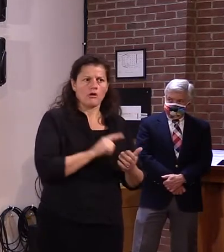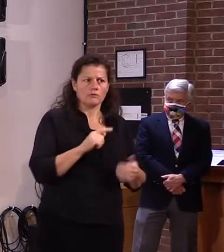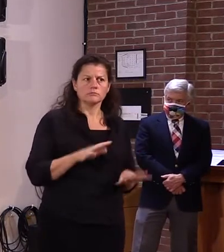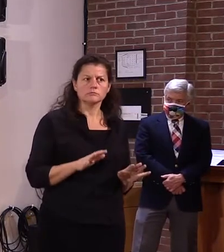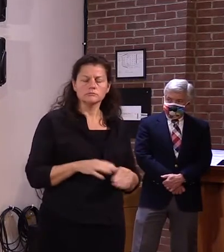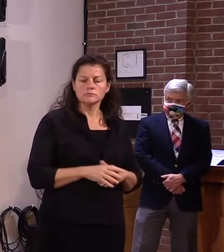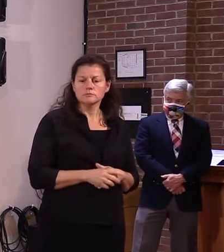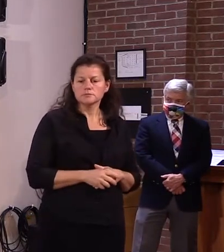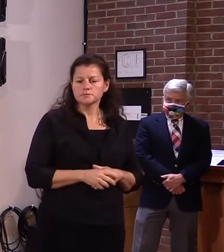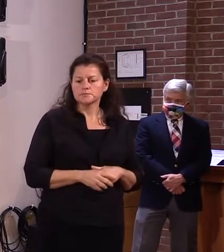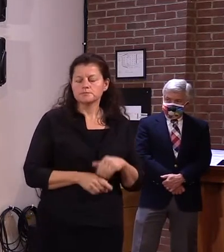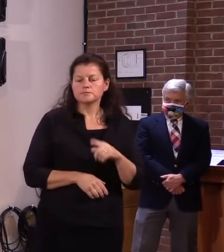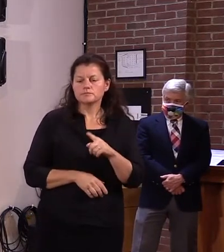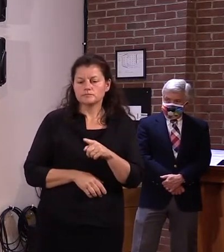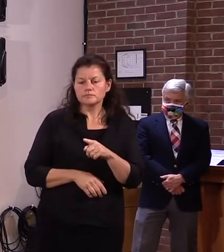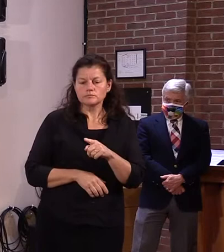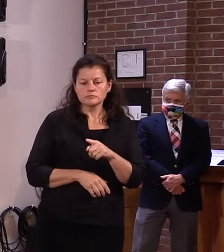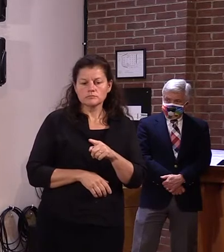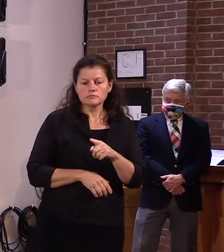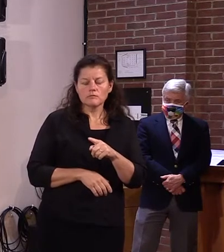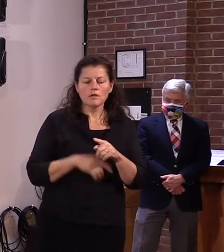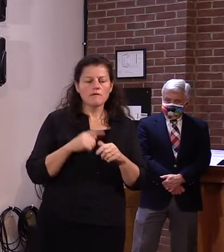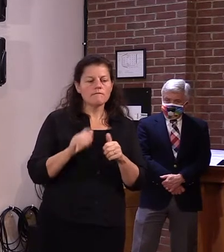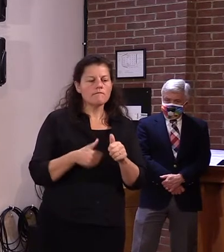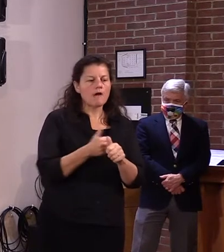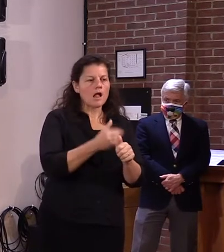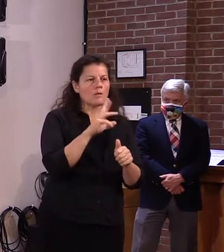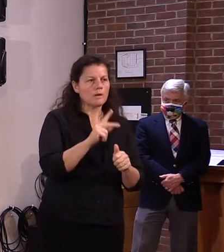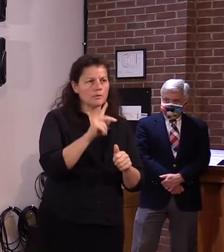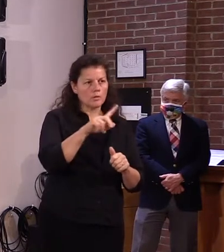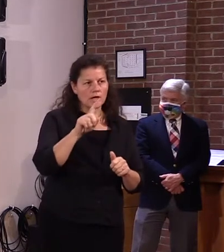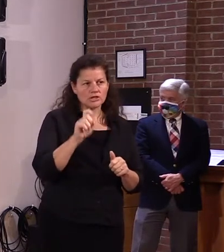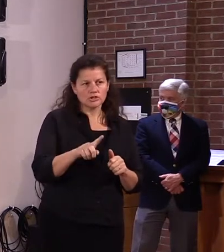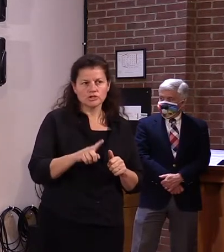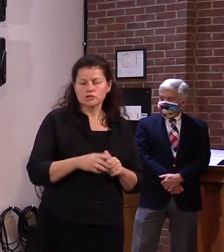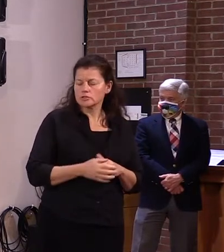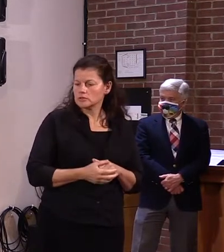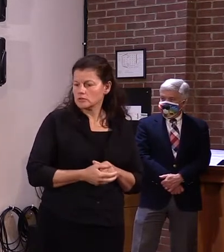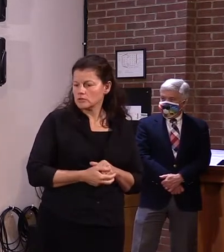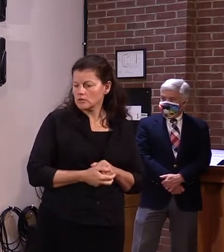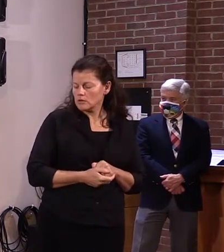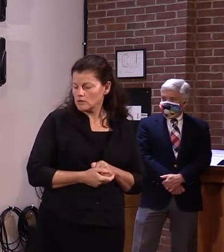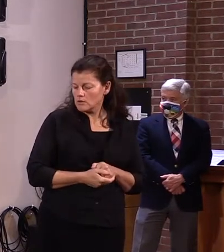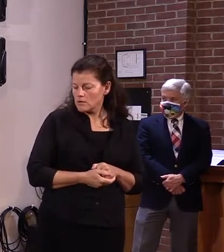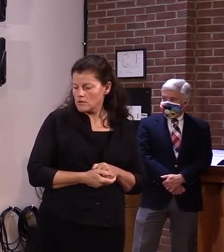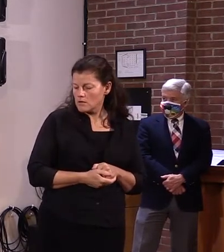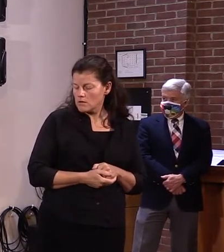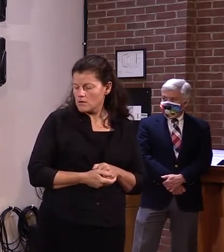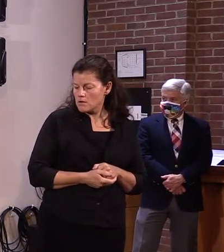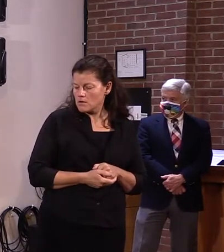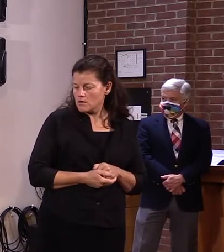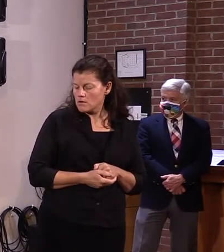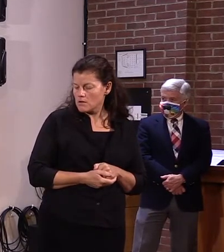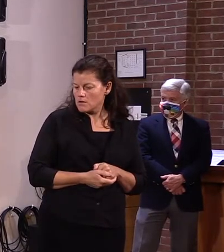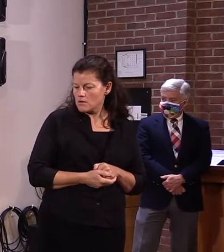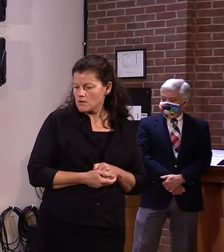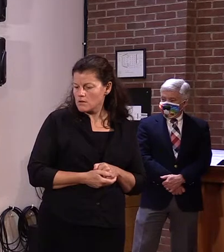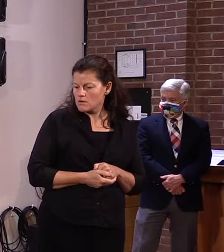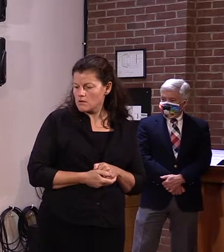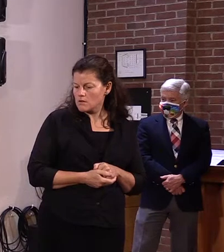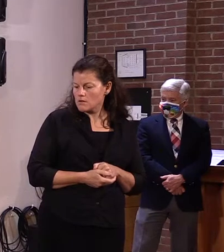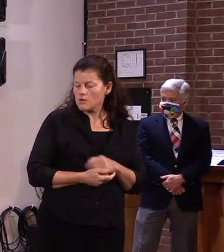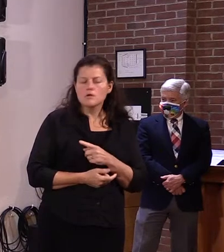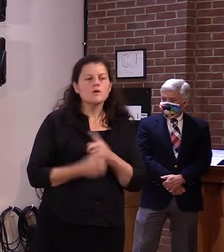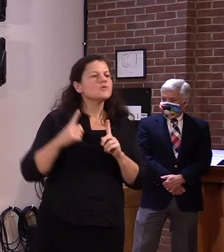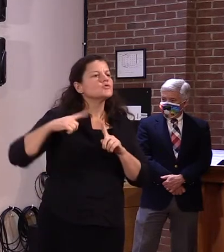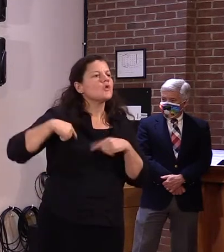Okay. And just one follow-up on the what was sort of an answer on what outreach